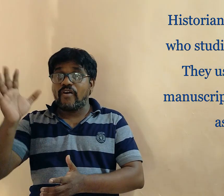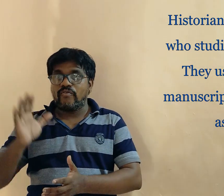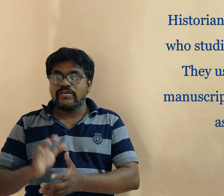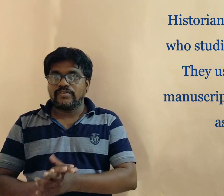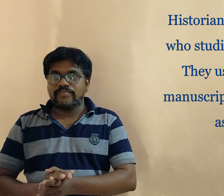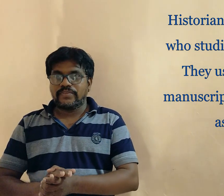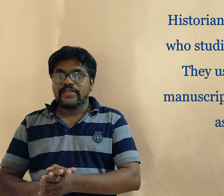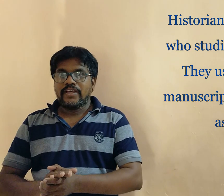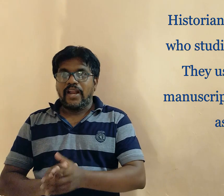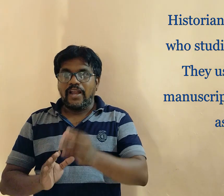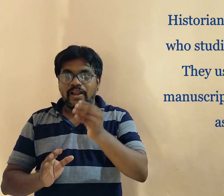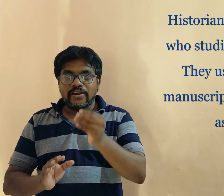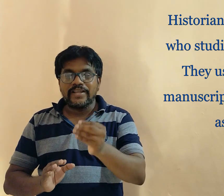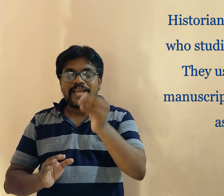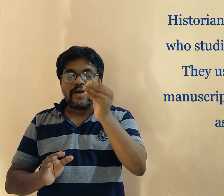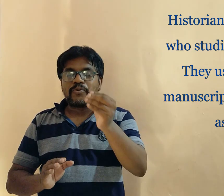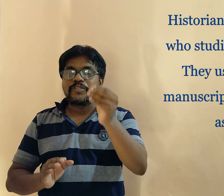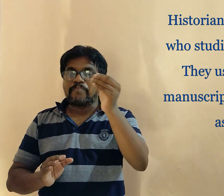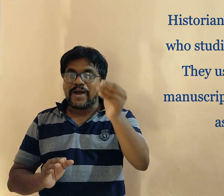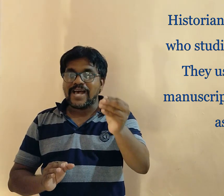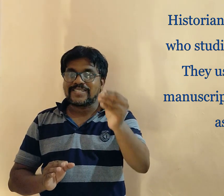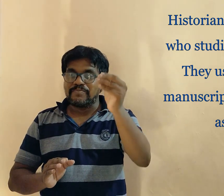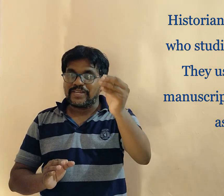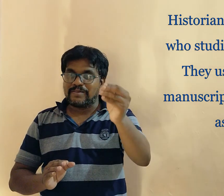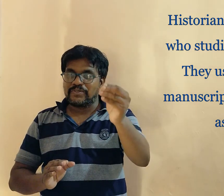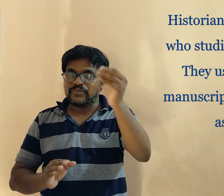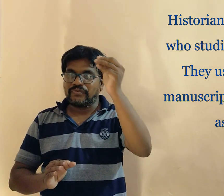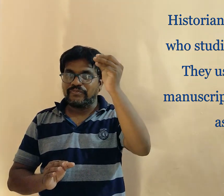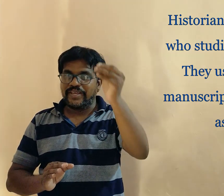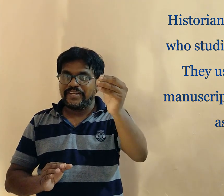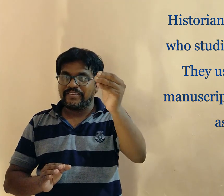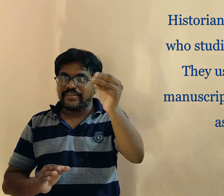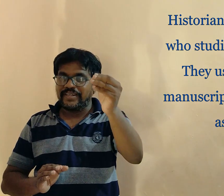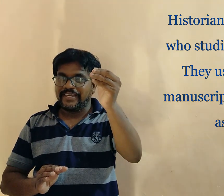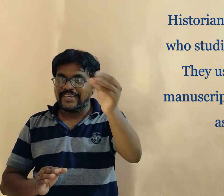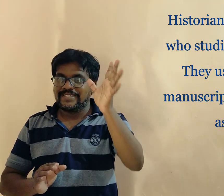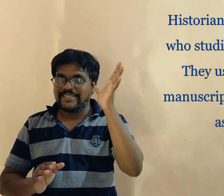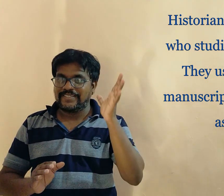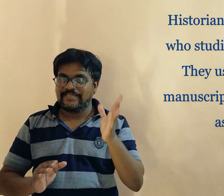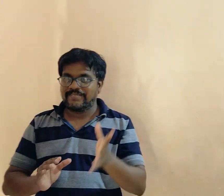found, learning about the past becomes very easy.